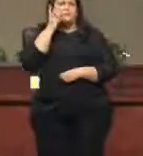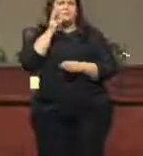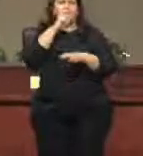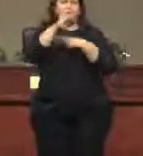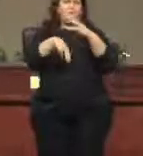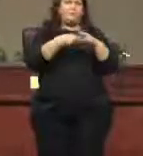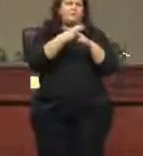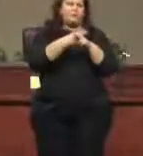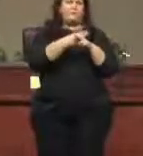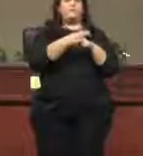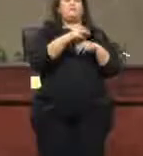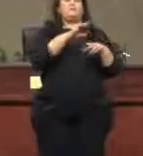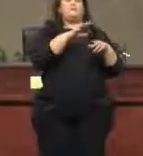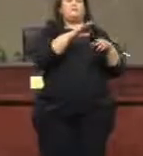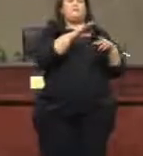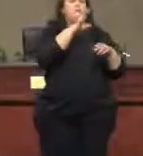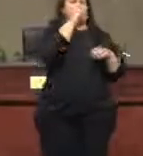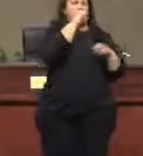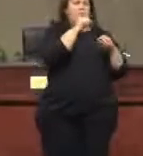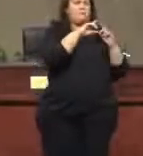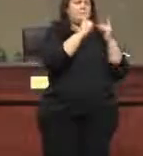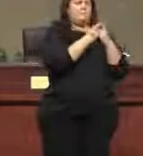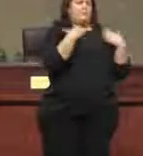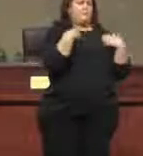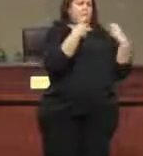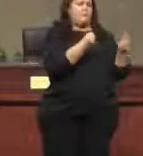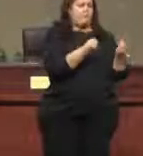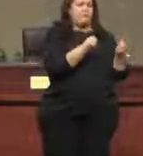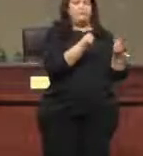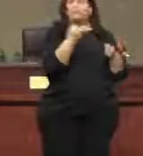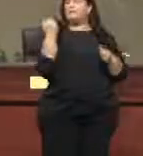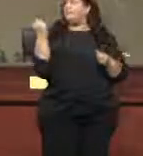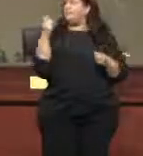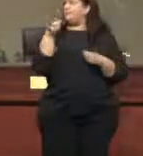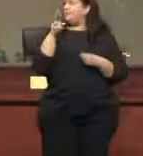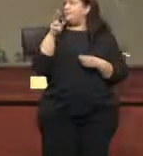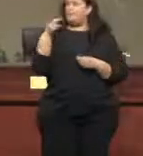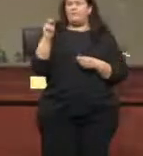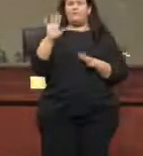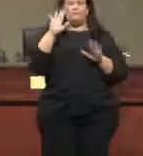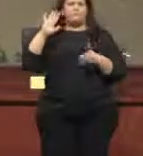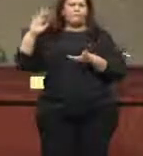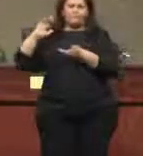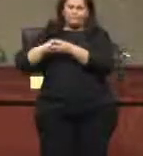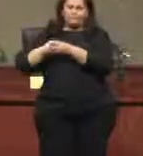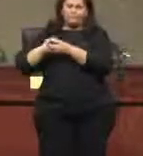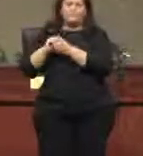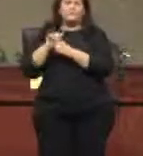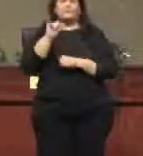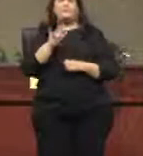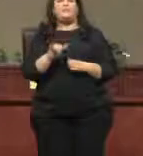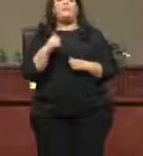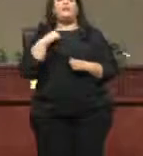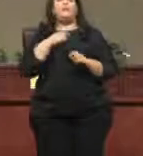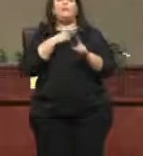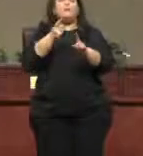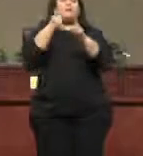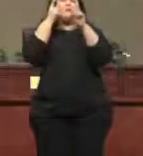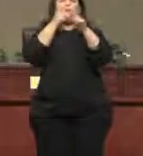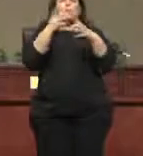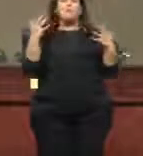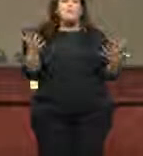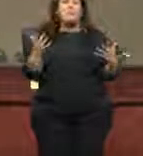Department of Health in Orange County. Dr. Raul Pino has been a good partner in that regard. Our goal really is to debunk any